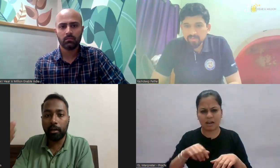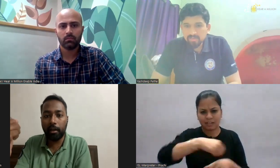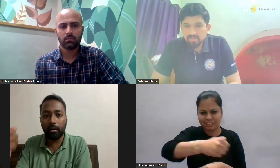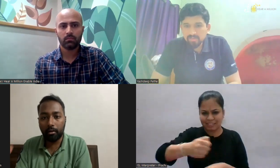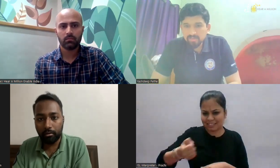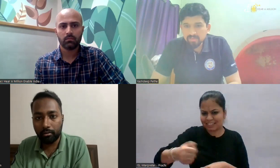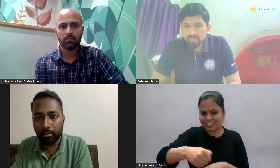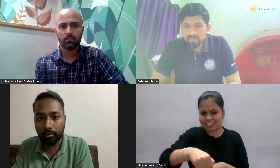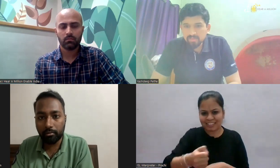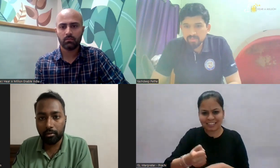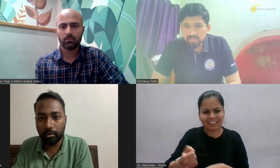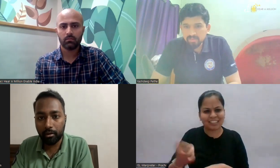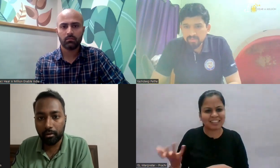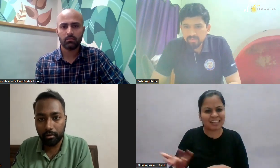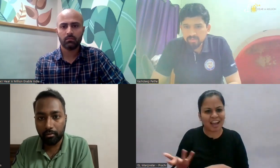end gear.